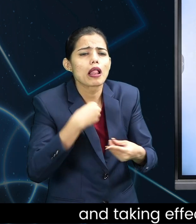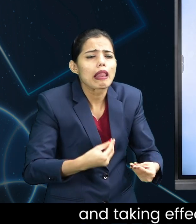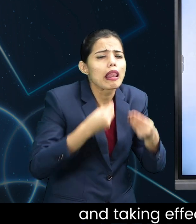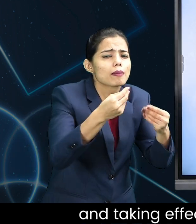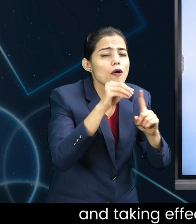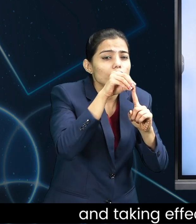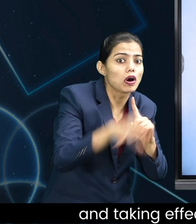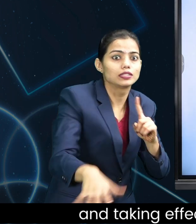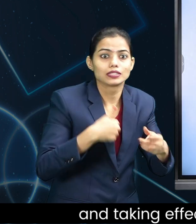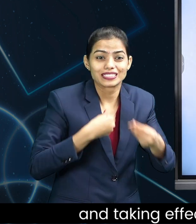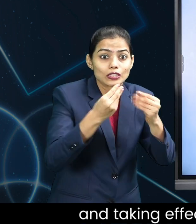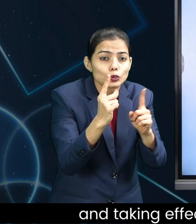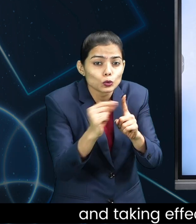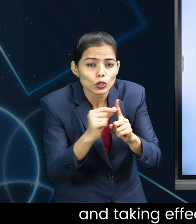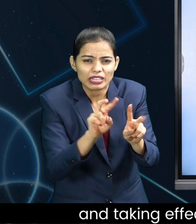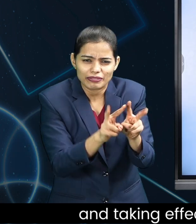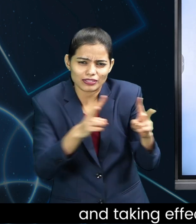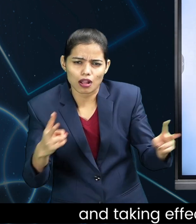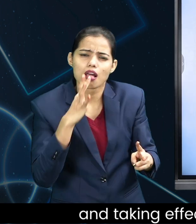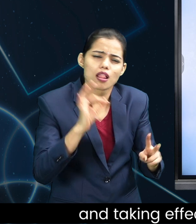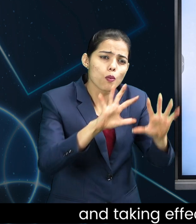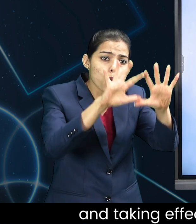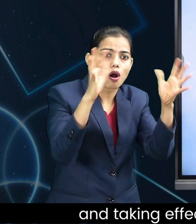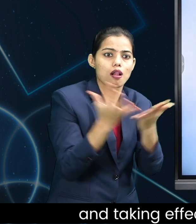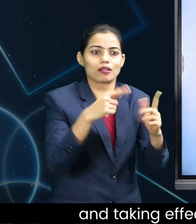taking effective action in various real-world situations.